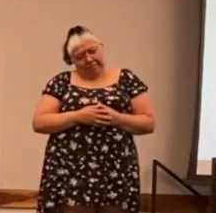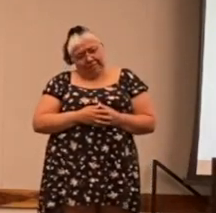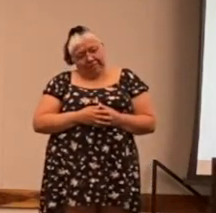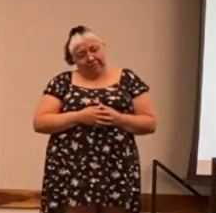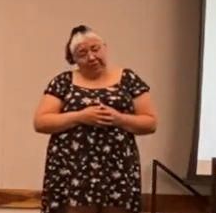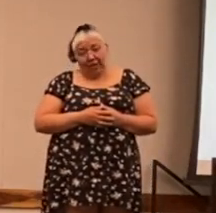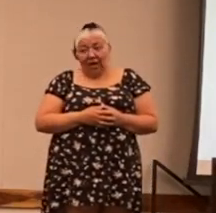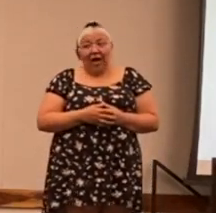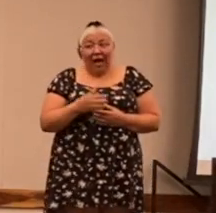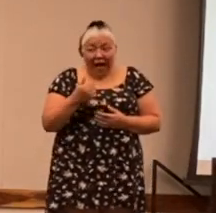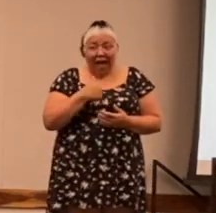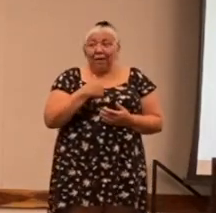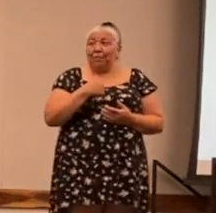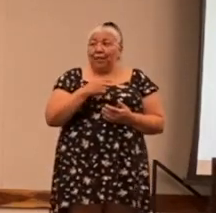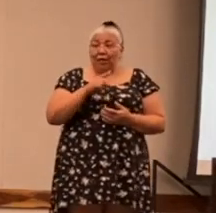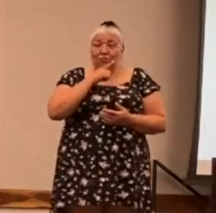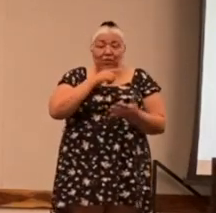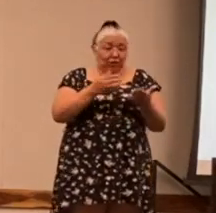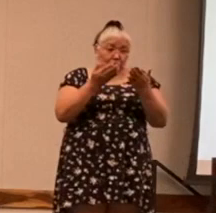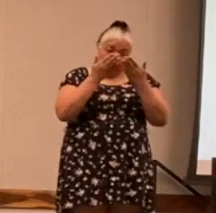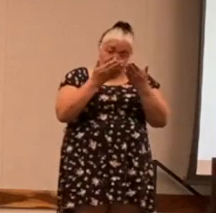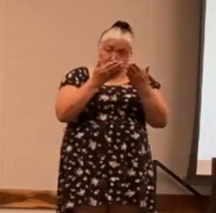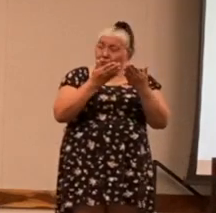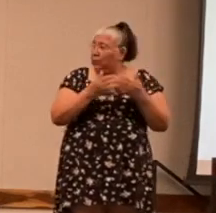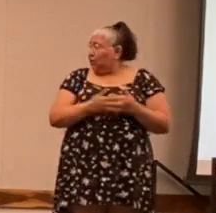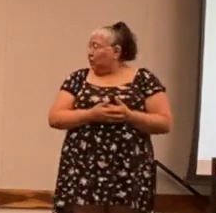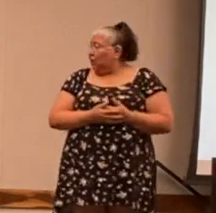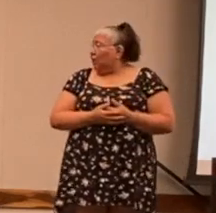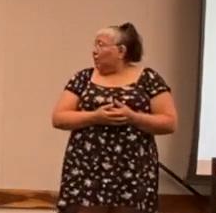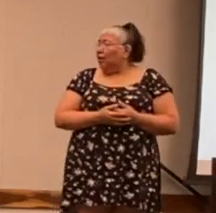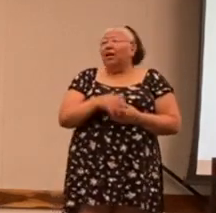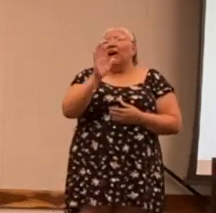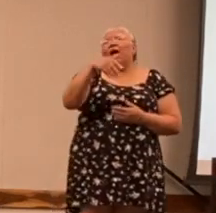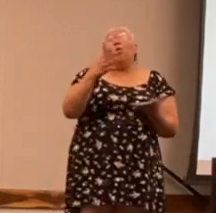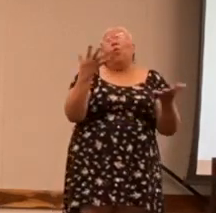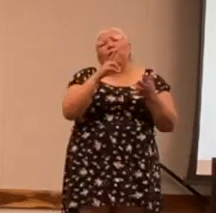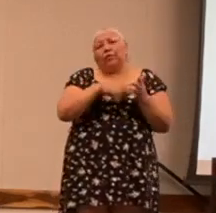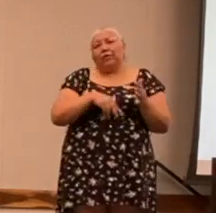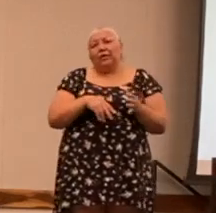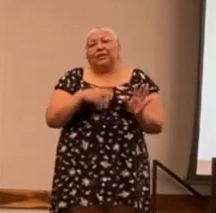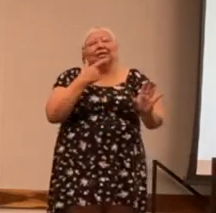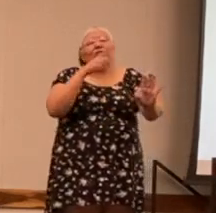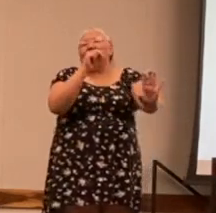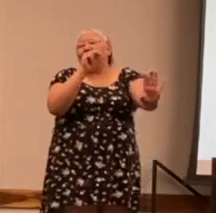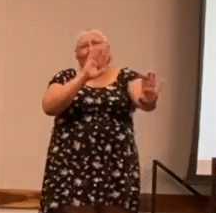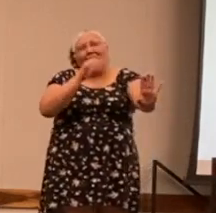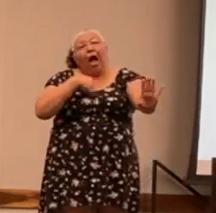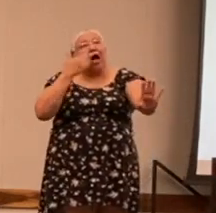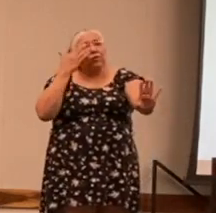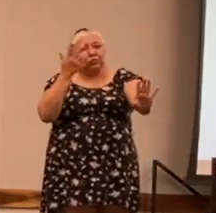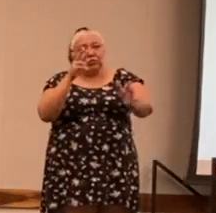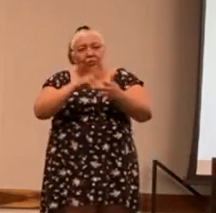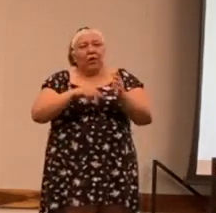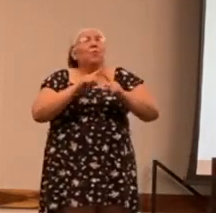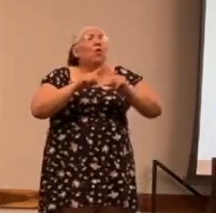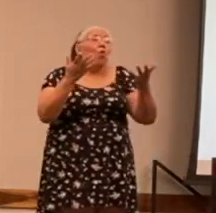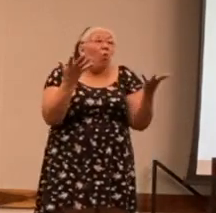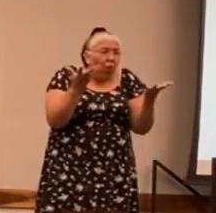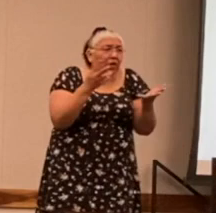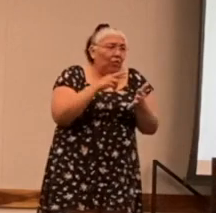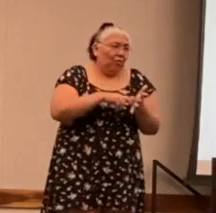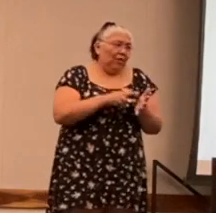Right? Because I mean, I'm literally out there. It's like this. She goes, "Hey, what are you reading?" She goes, no, I know what you're reading. But what are you